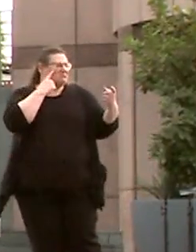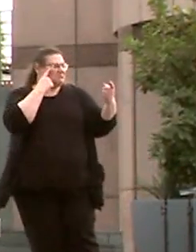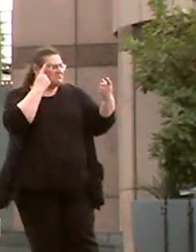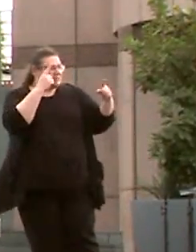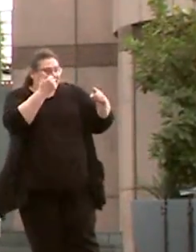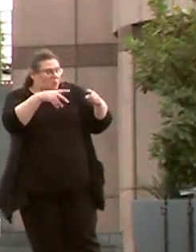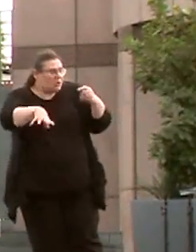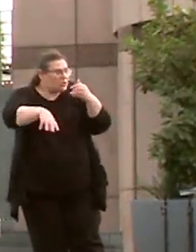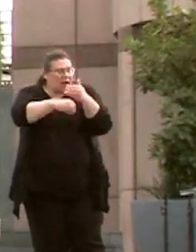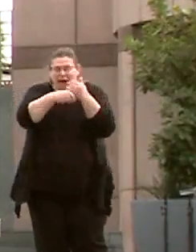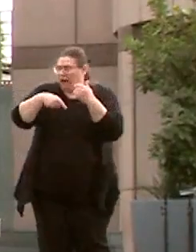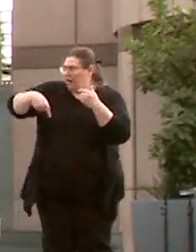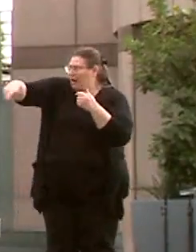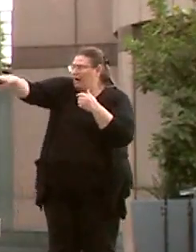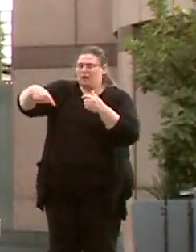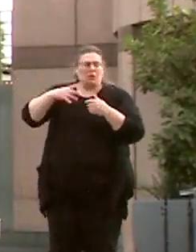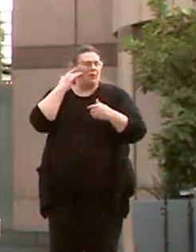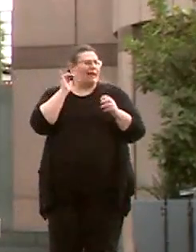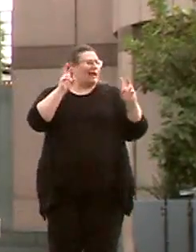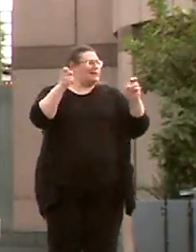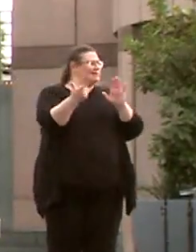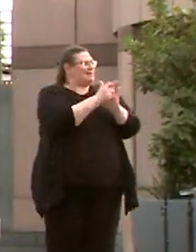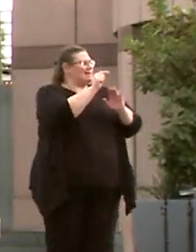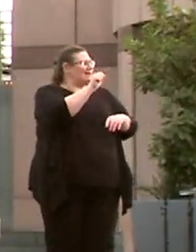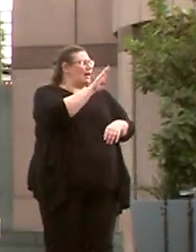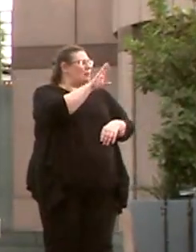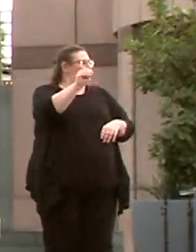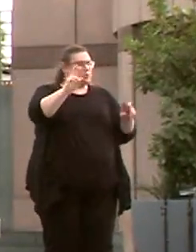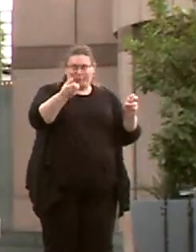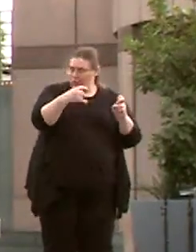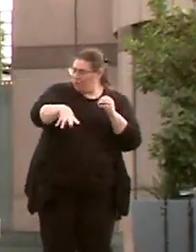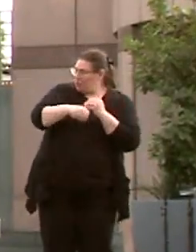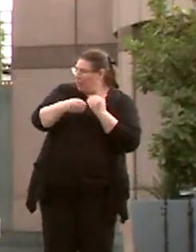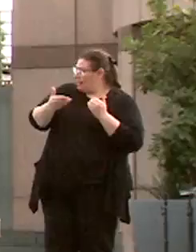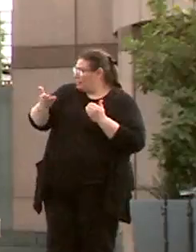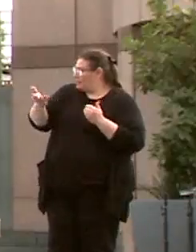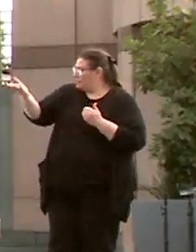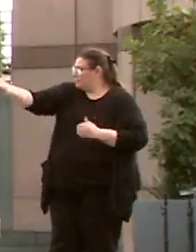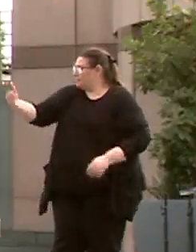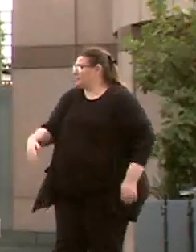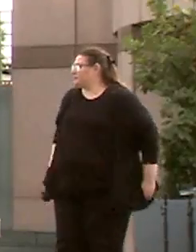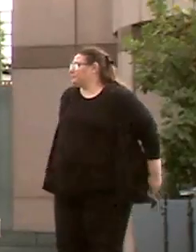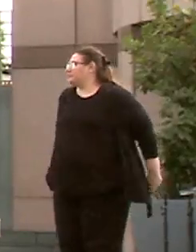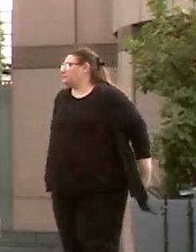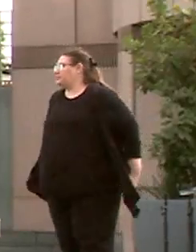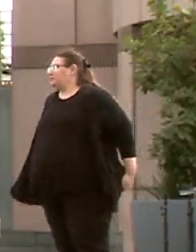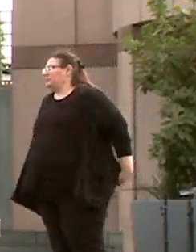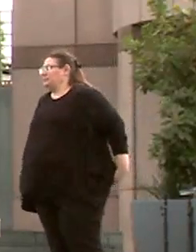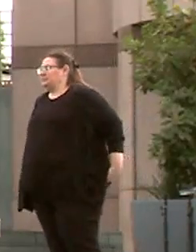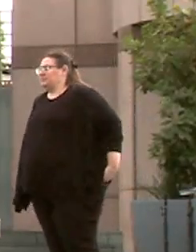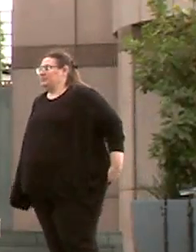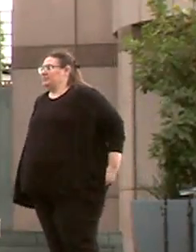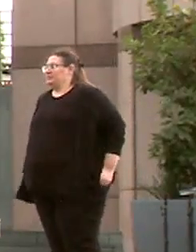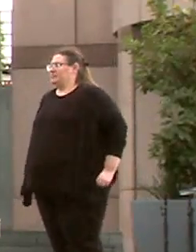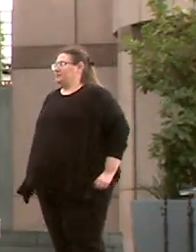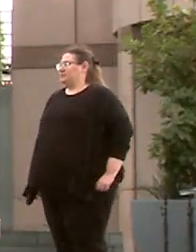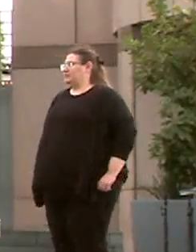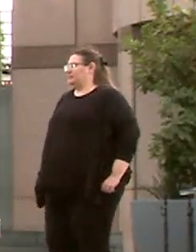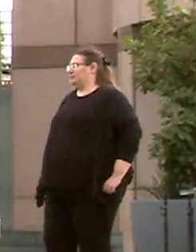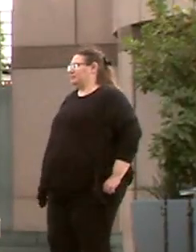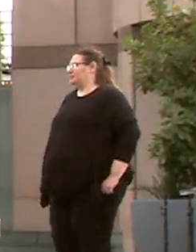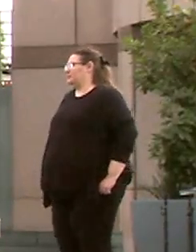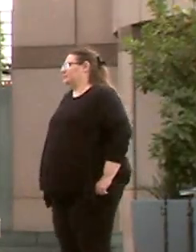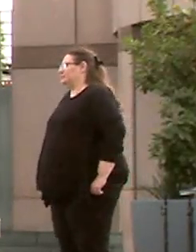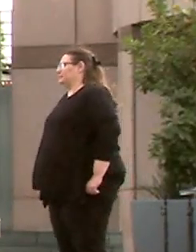saying about why is disability a taboo topic? I mean, I think a big part of it is it's a lack of understanding